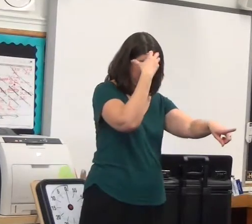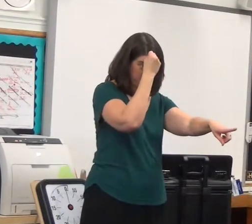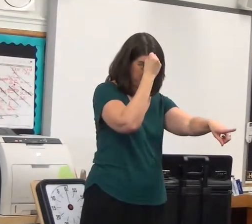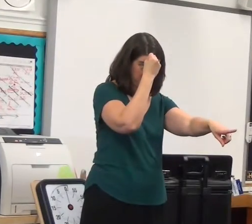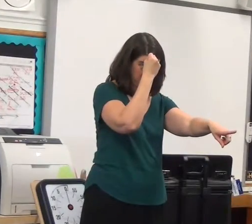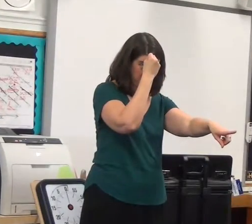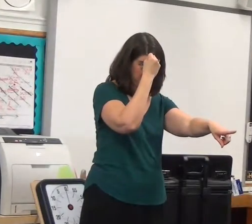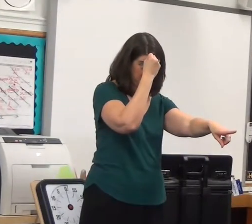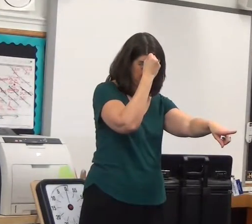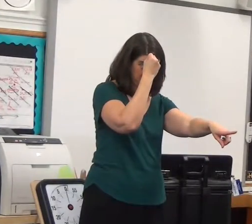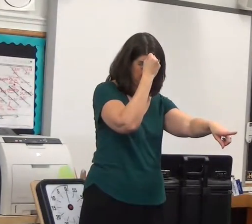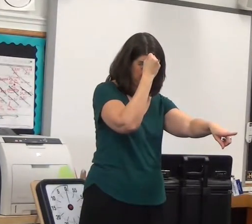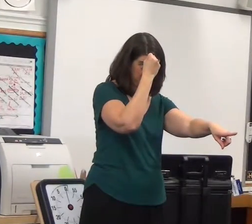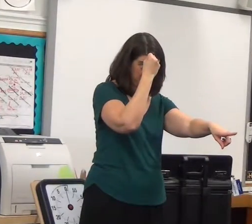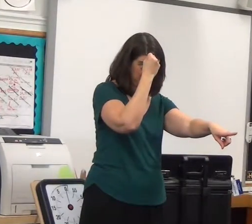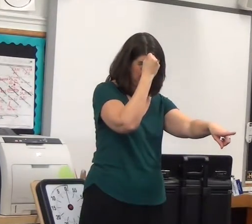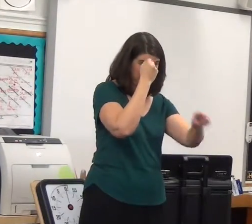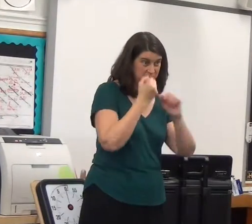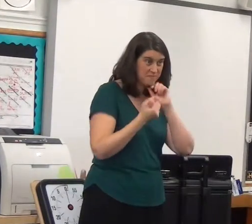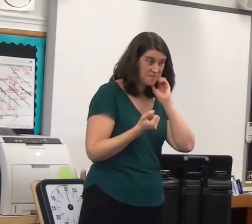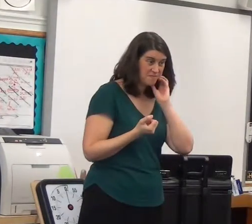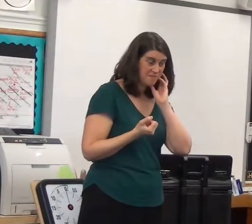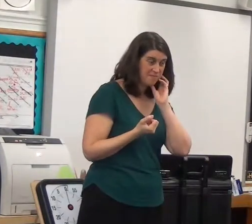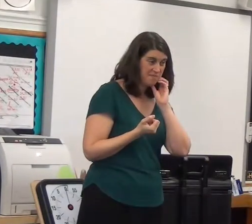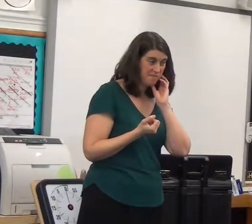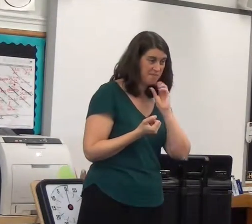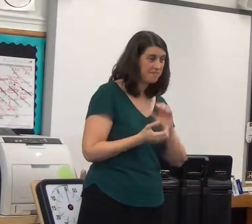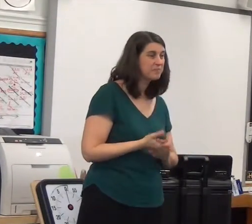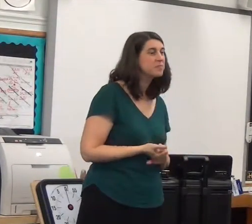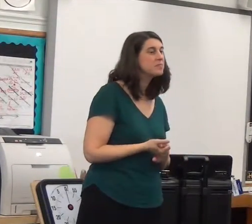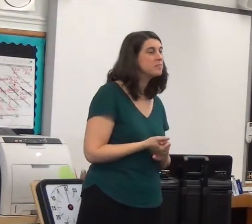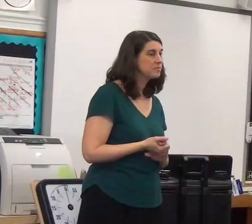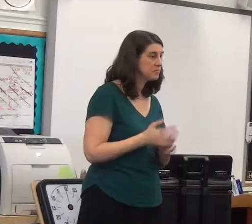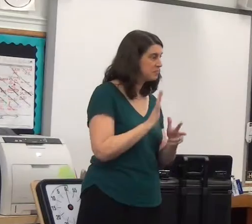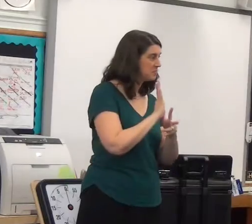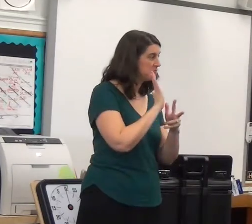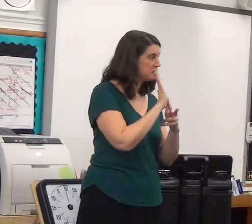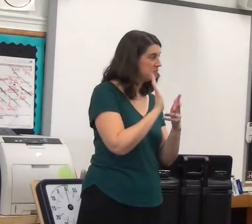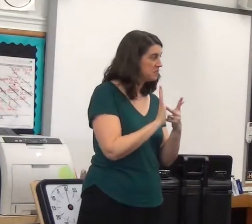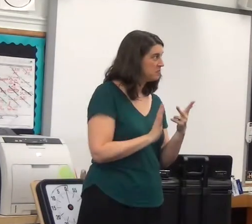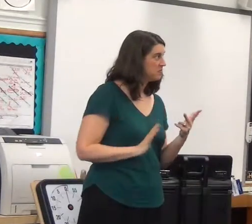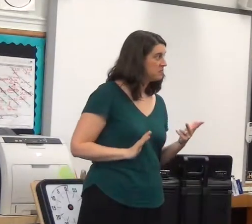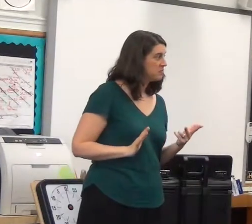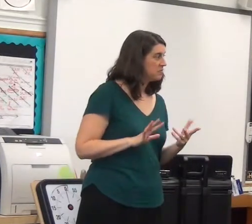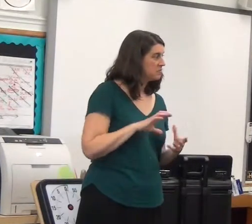show the people around you, and I'm going to take the cards, I'm going to place them back.